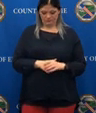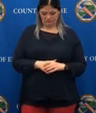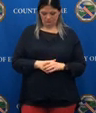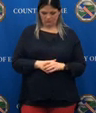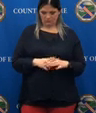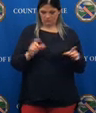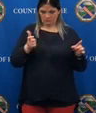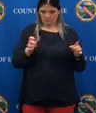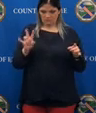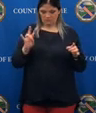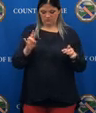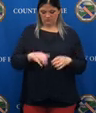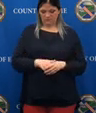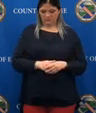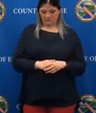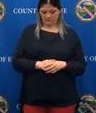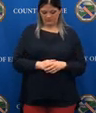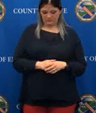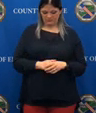Channel 7?